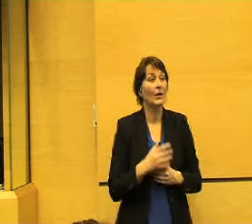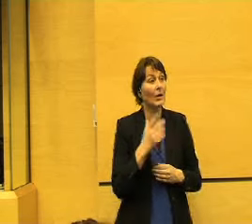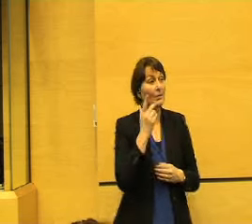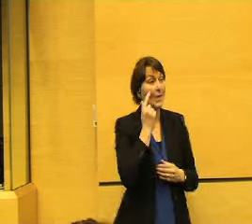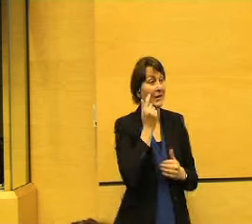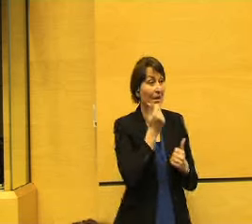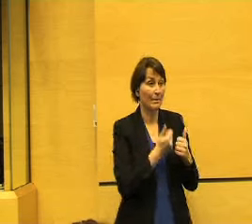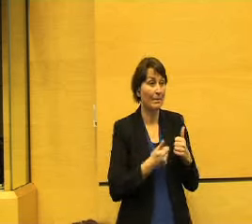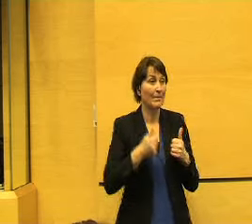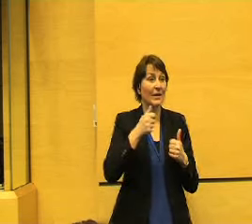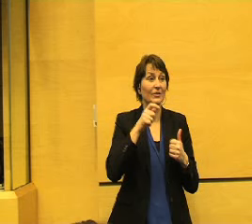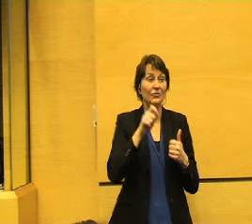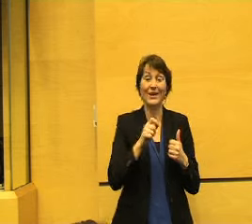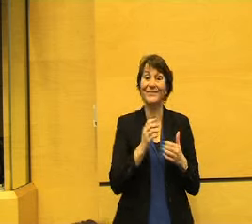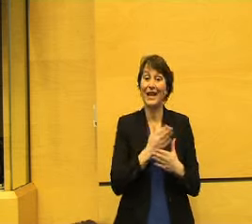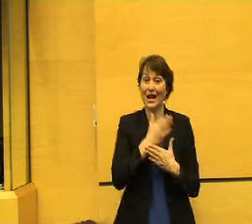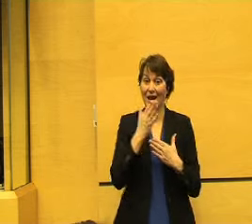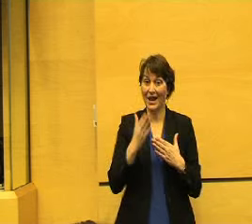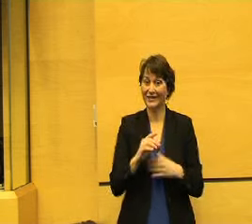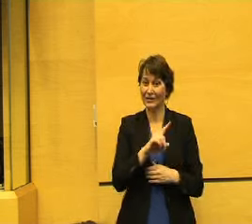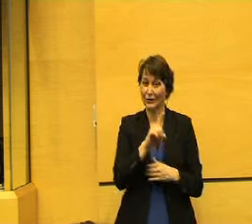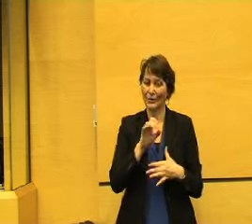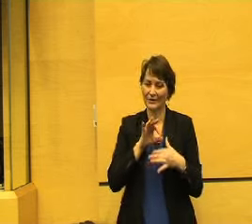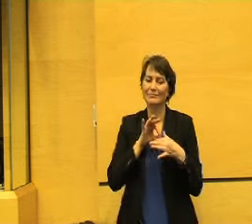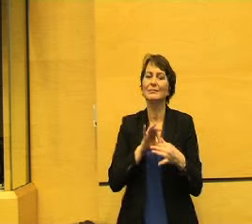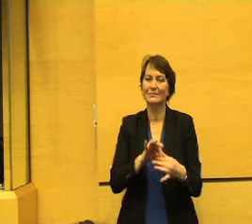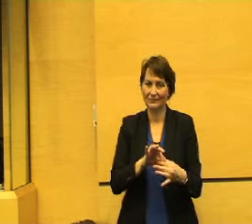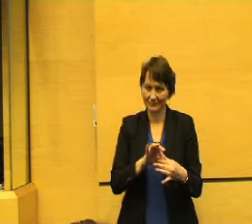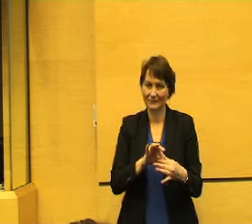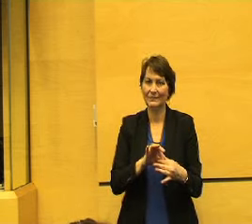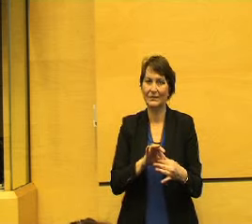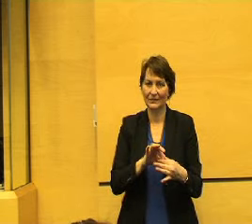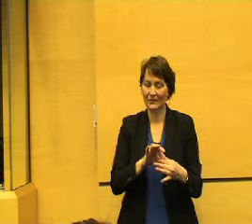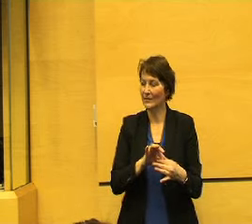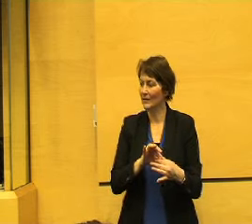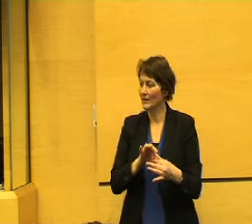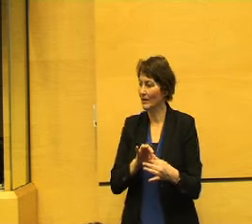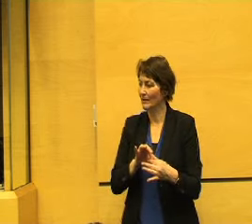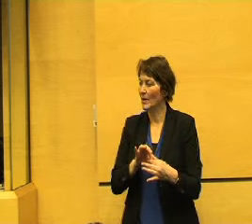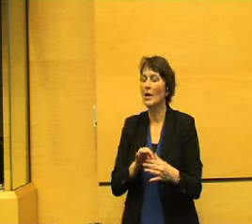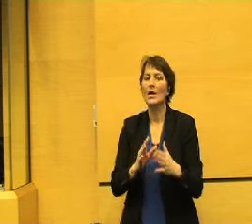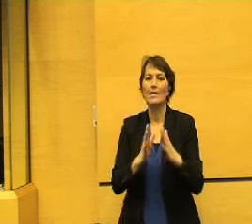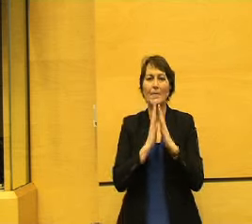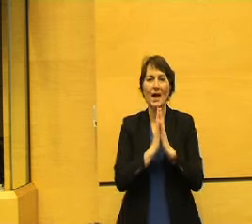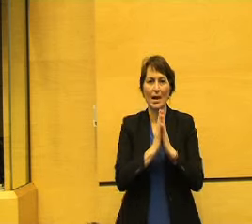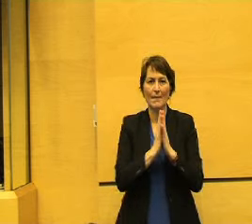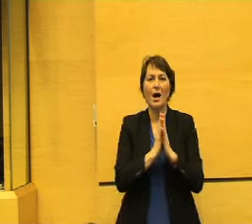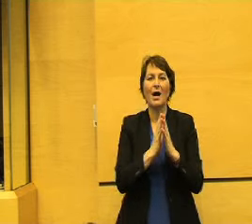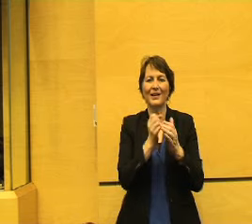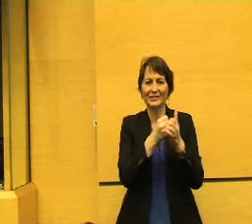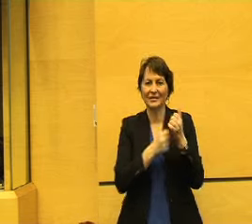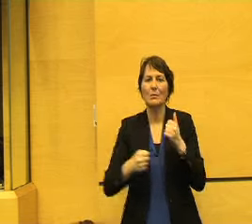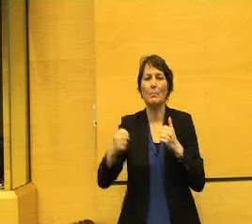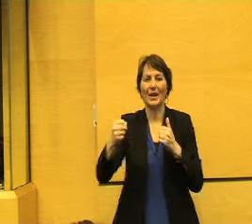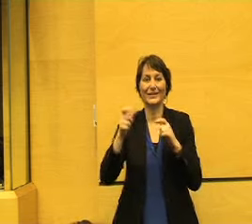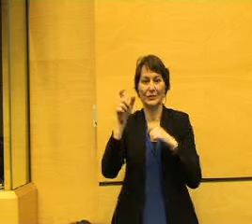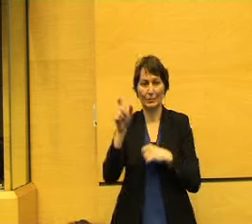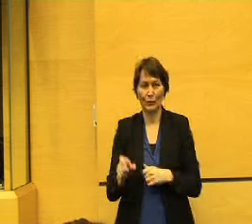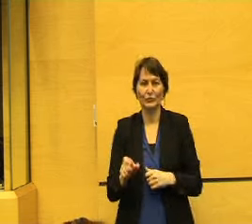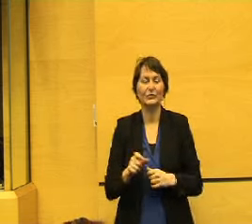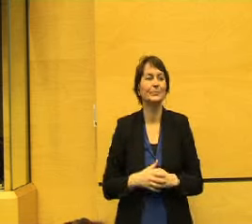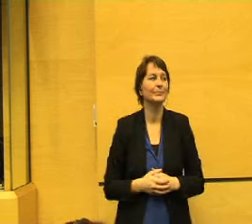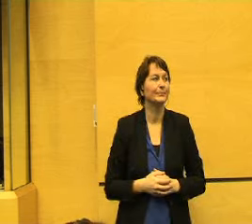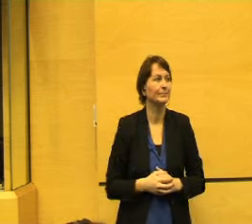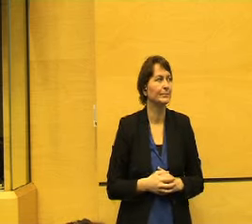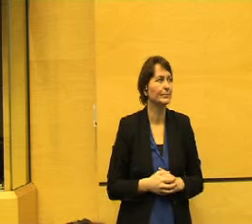The last question about the Myanmar displaced person. May I ask a